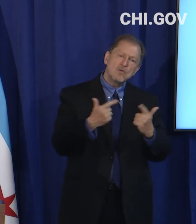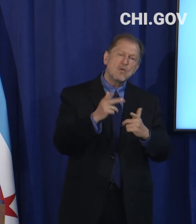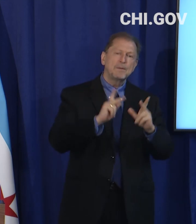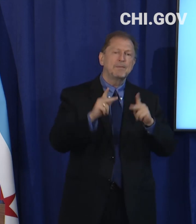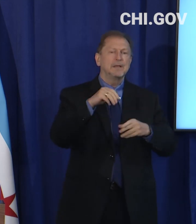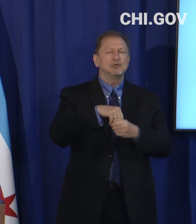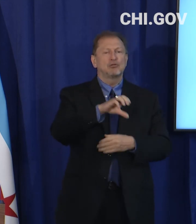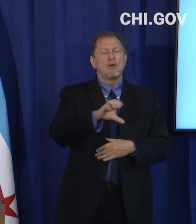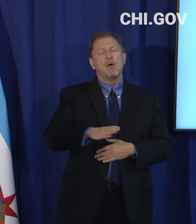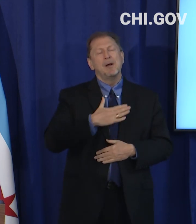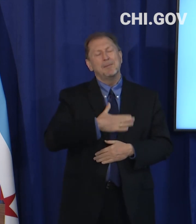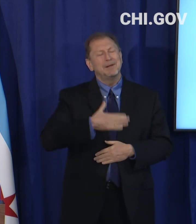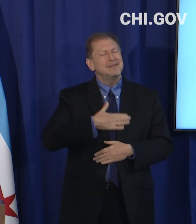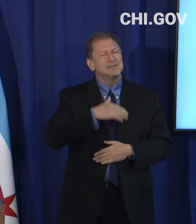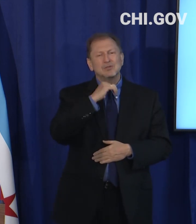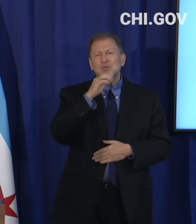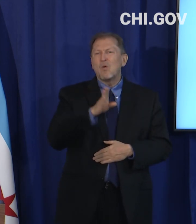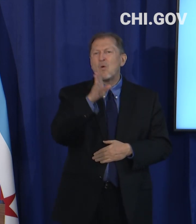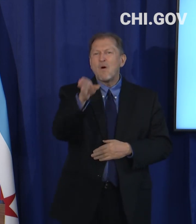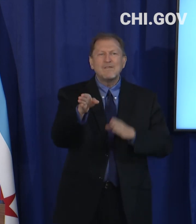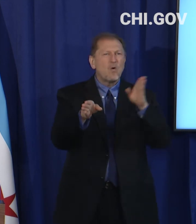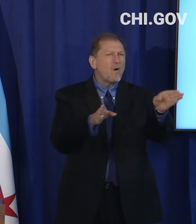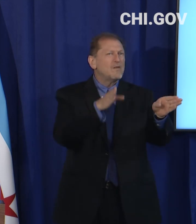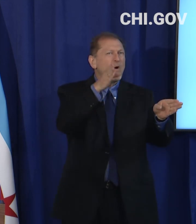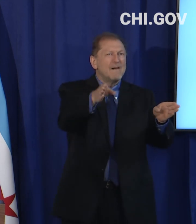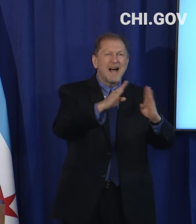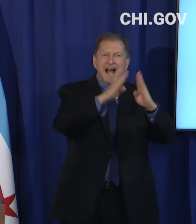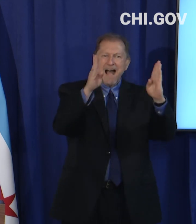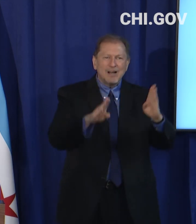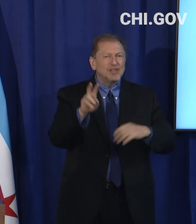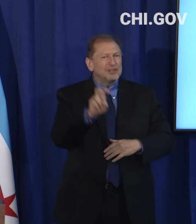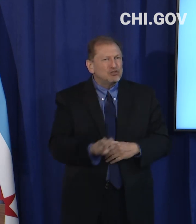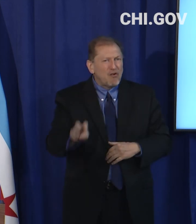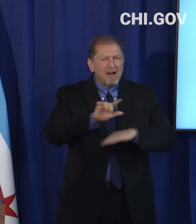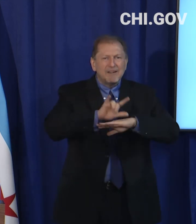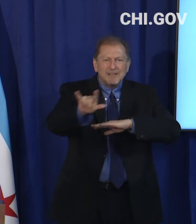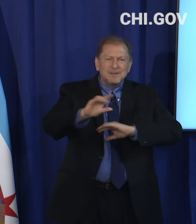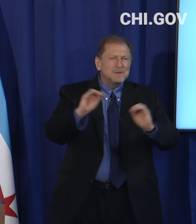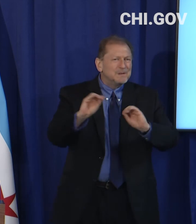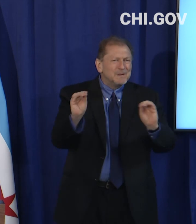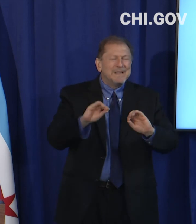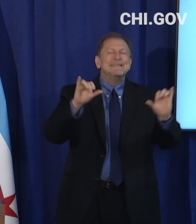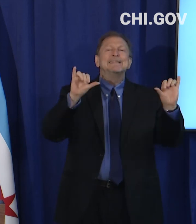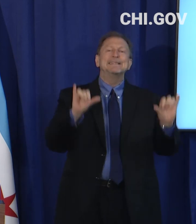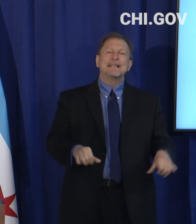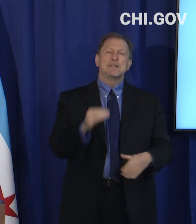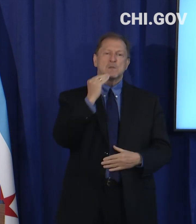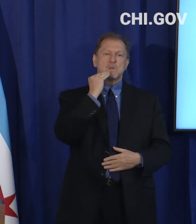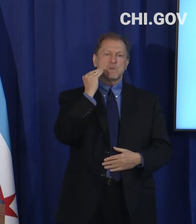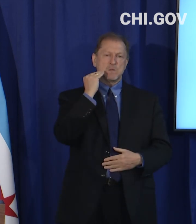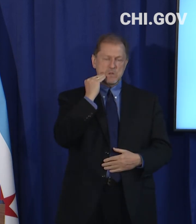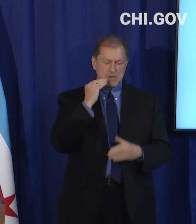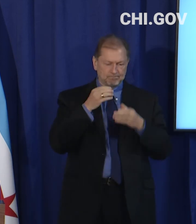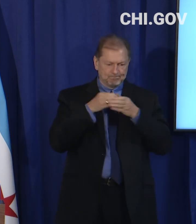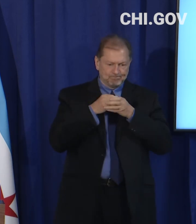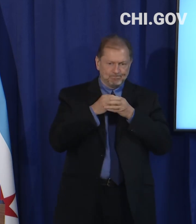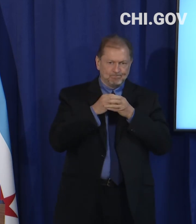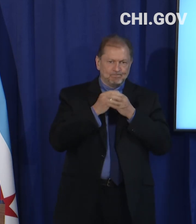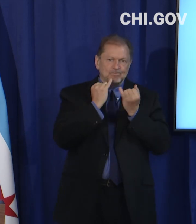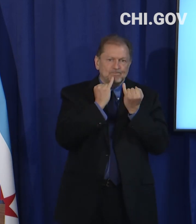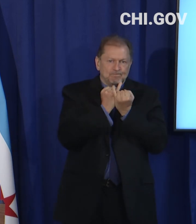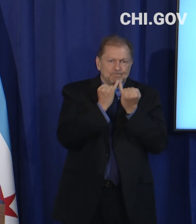and avoid visiting someone else's home this Thanksgiving holiday and weekend. COVID-19 is being